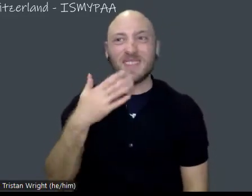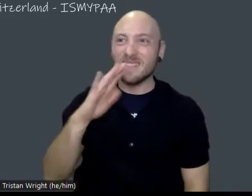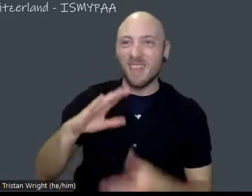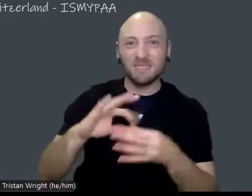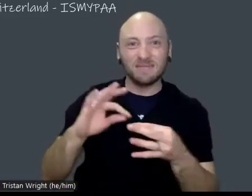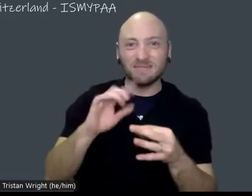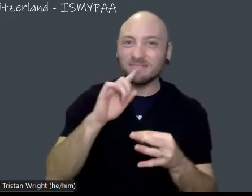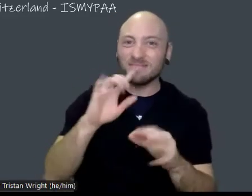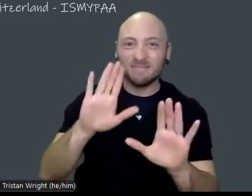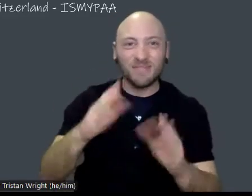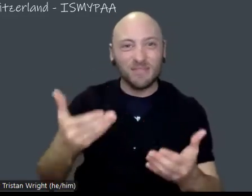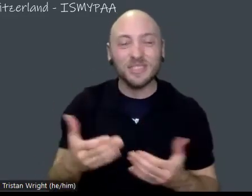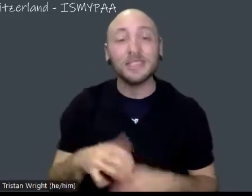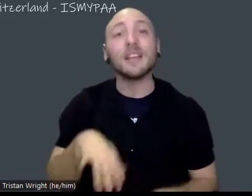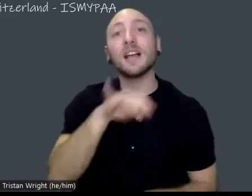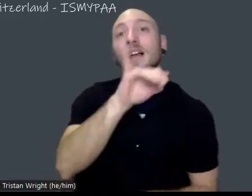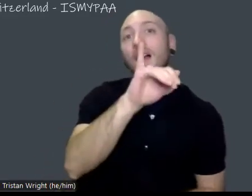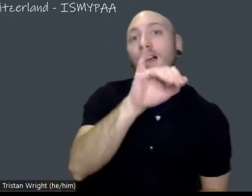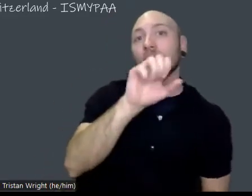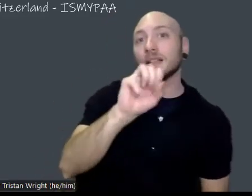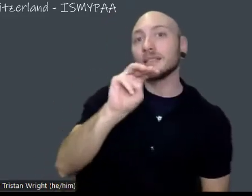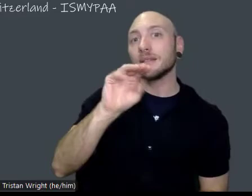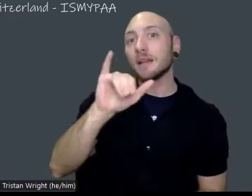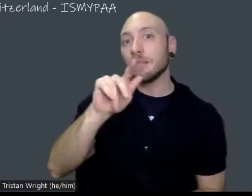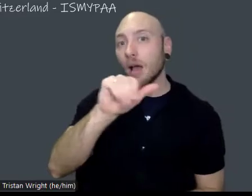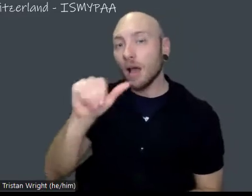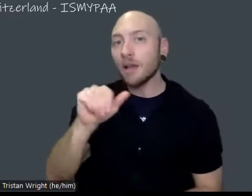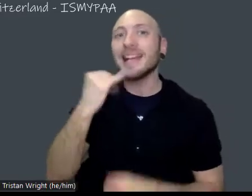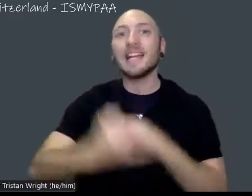ISMYPAA is an international convention